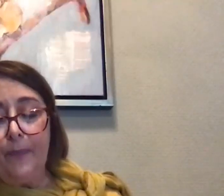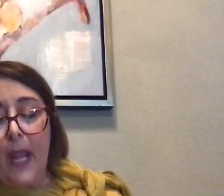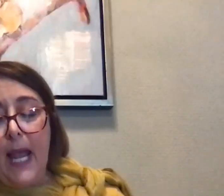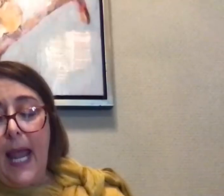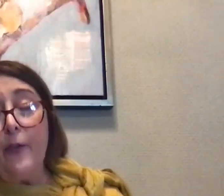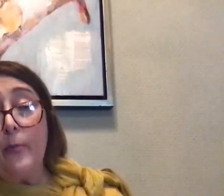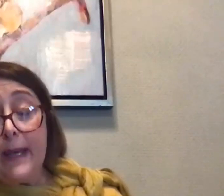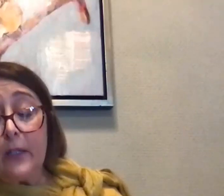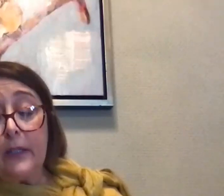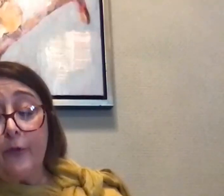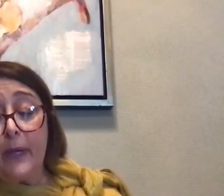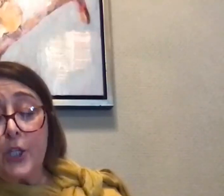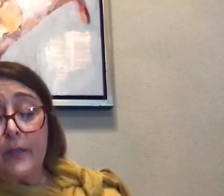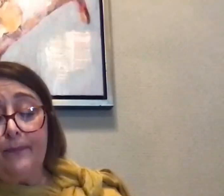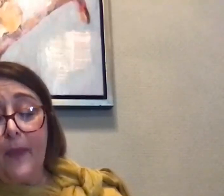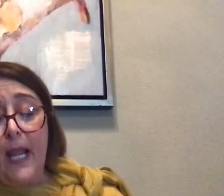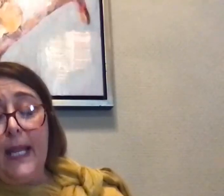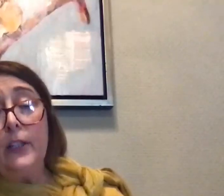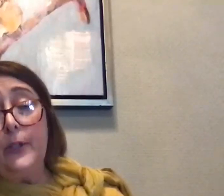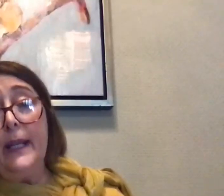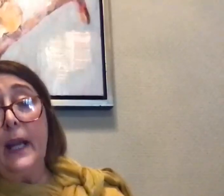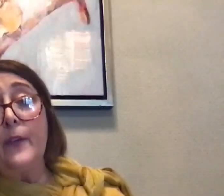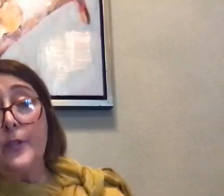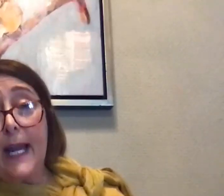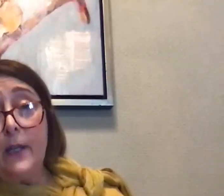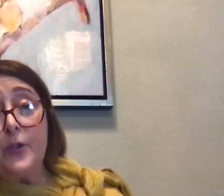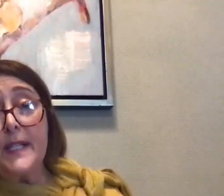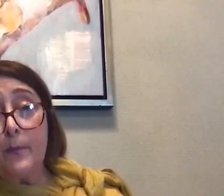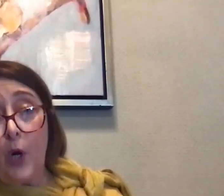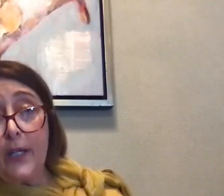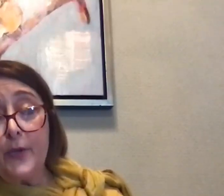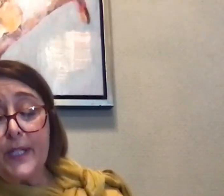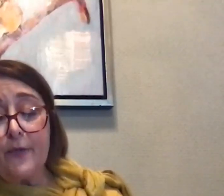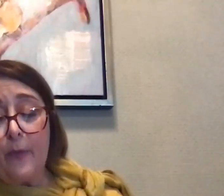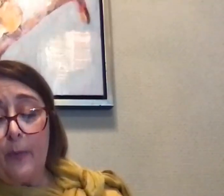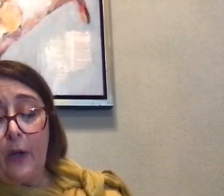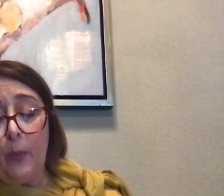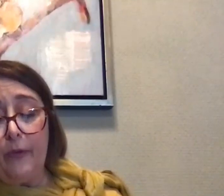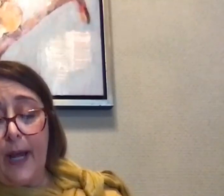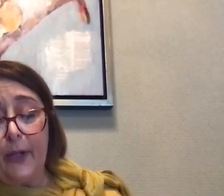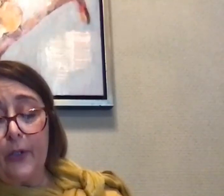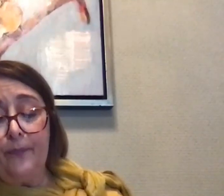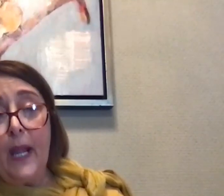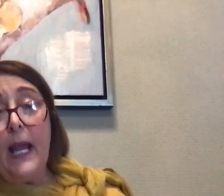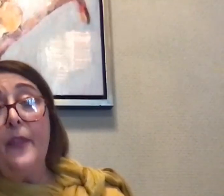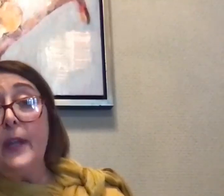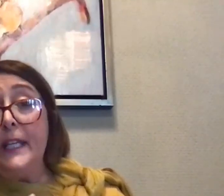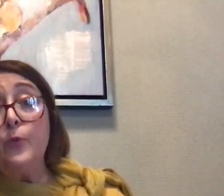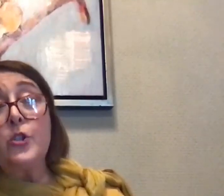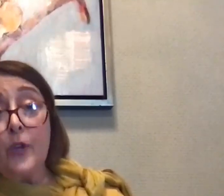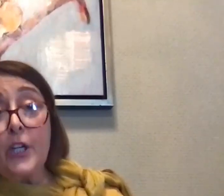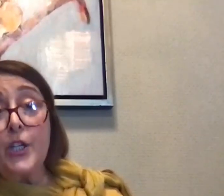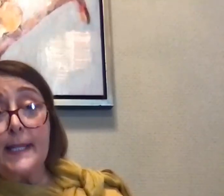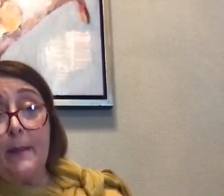packet, and their medical information, including their diagnosis and prognosis from their medical provider,